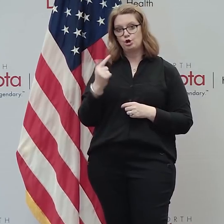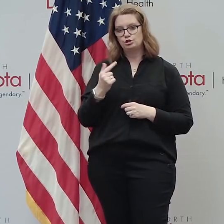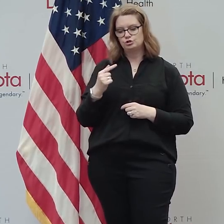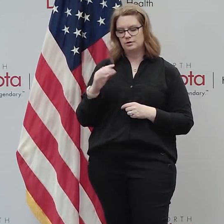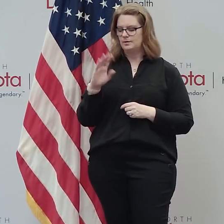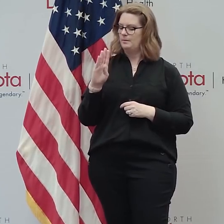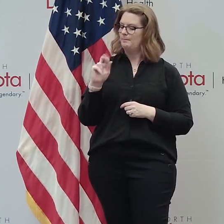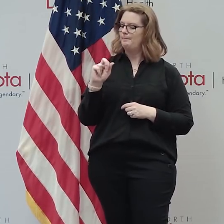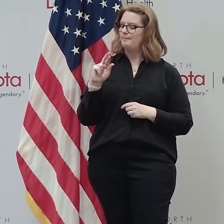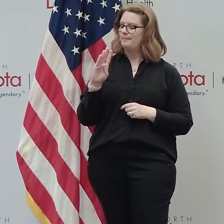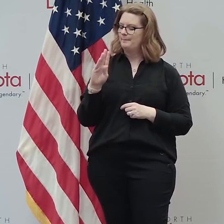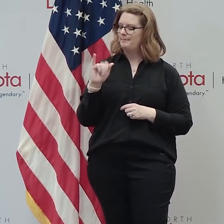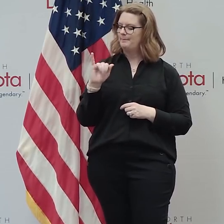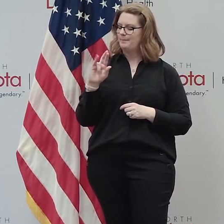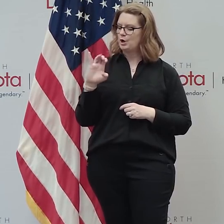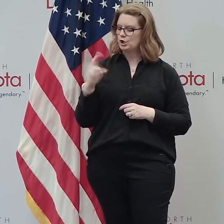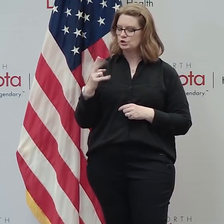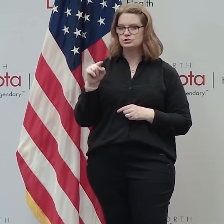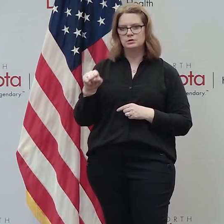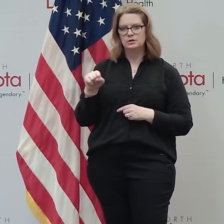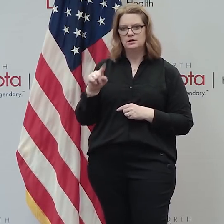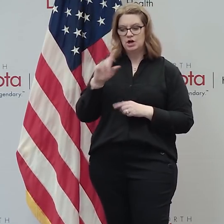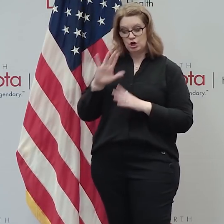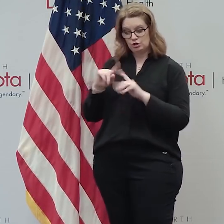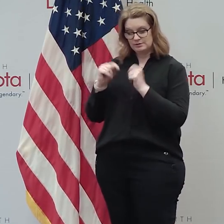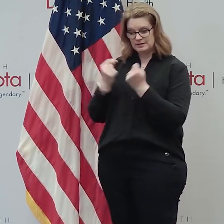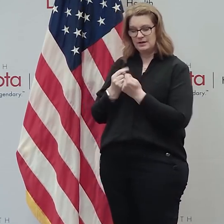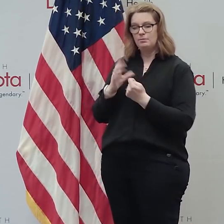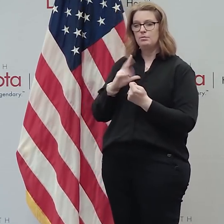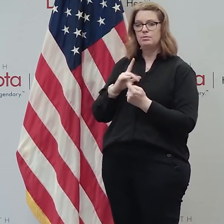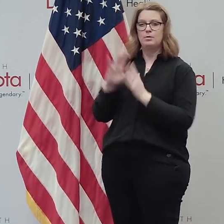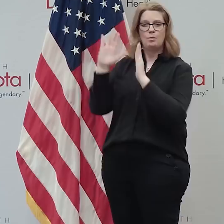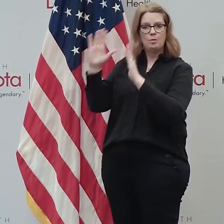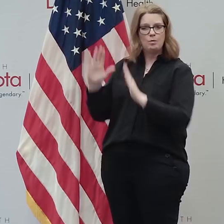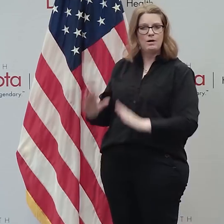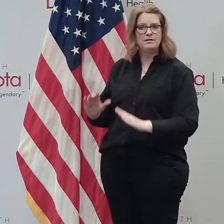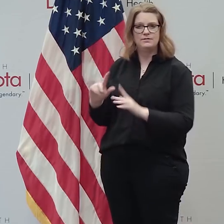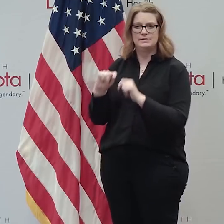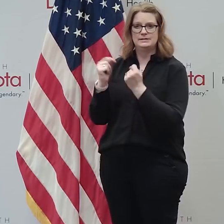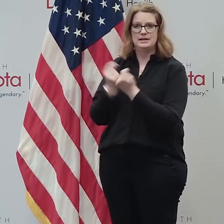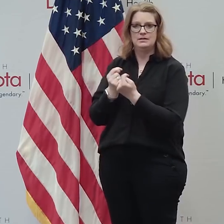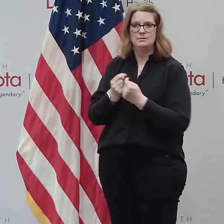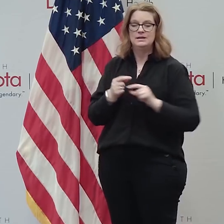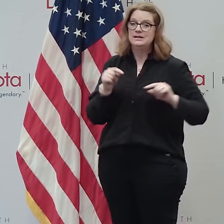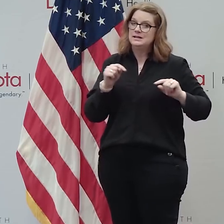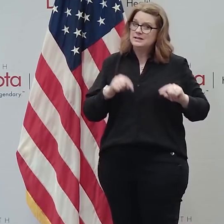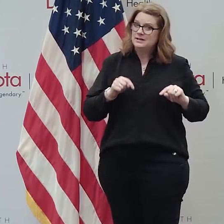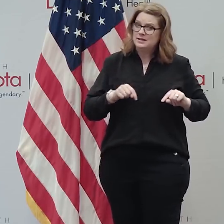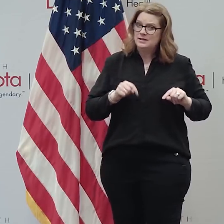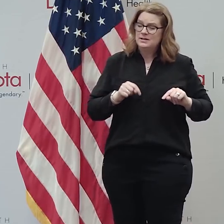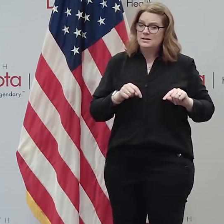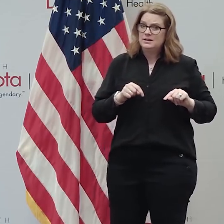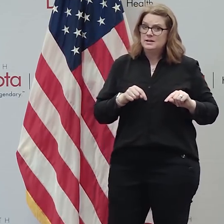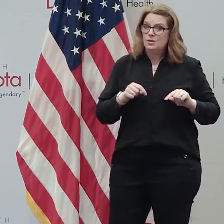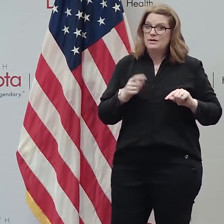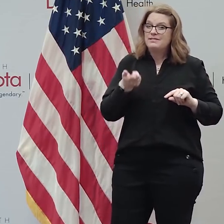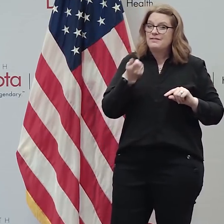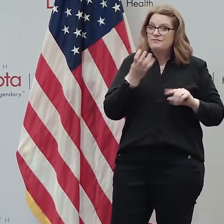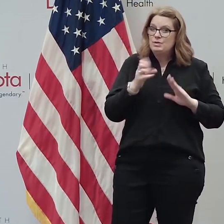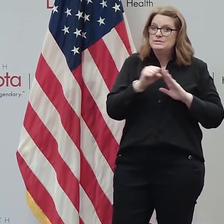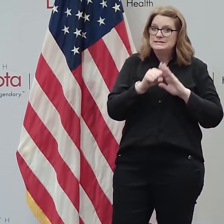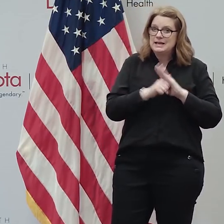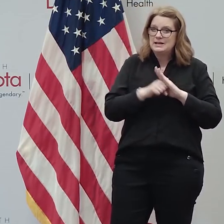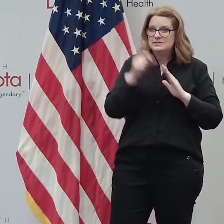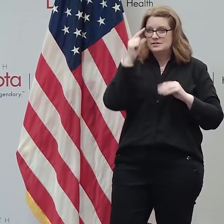and her team have done a fantastic job through this, and the old adage, knock on wood, we are one of the few states, I've been up here